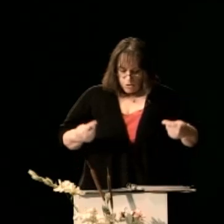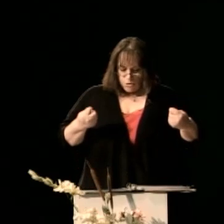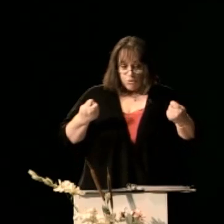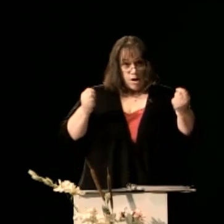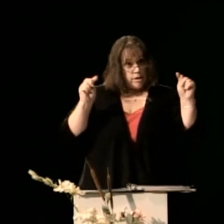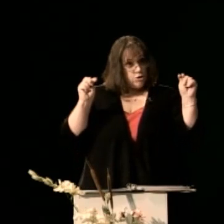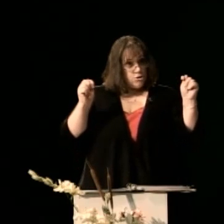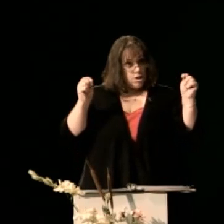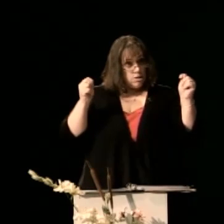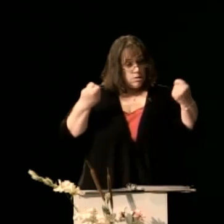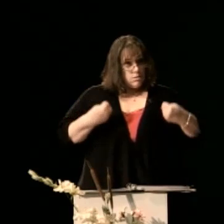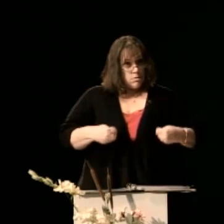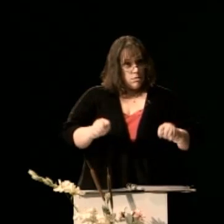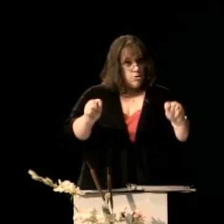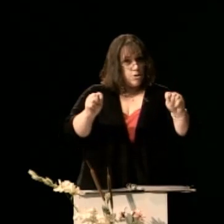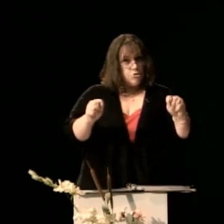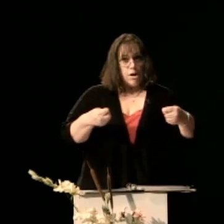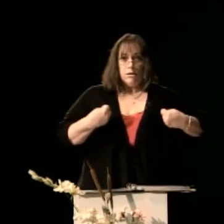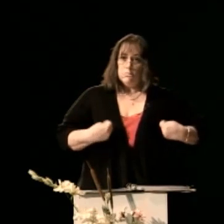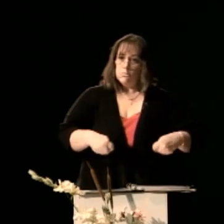Try is your T's. You're going to try.